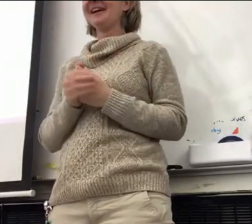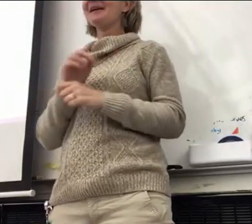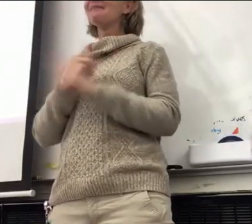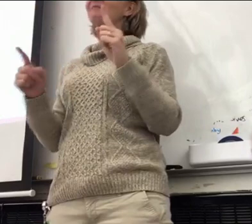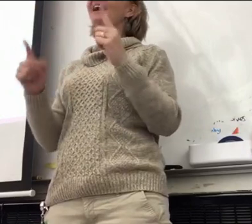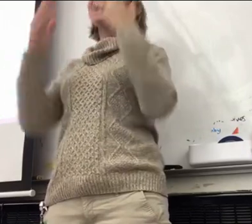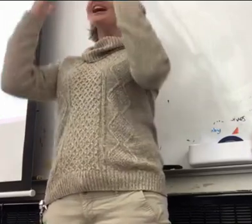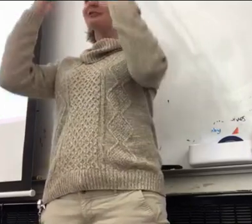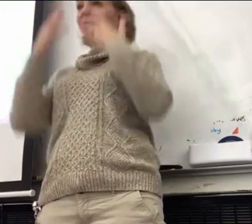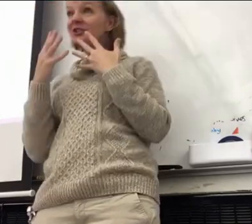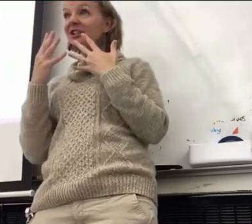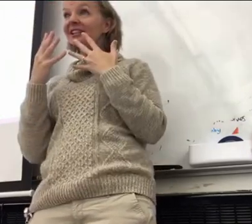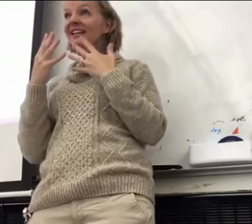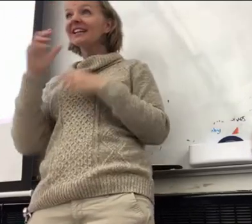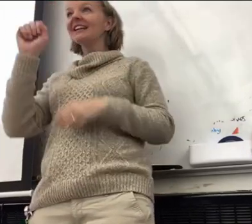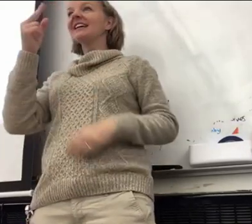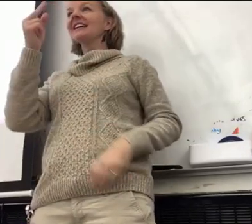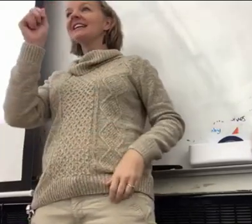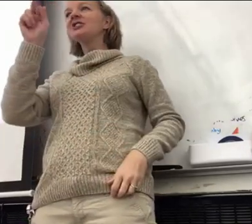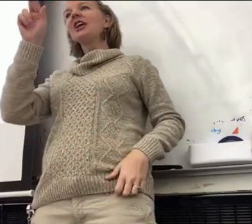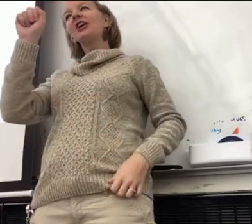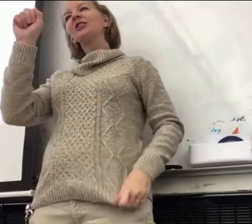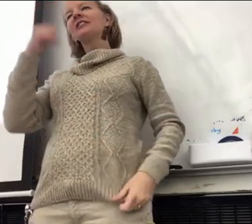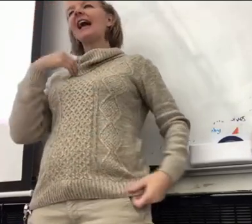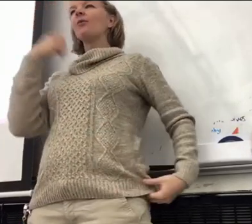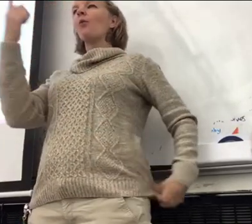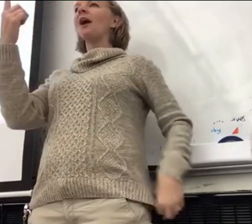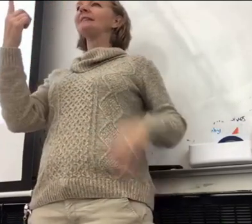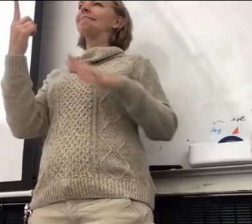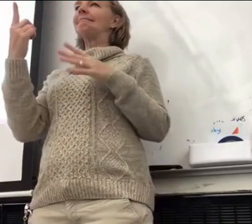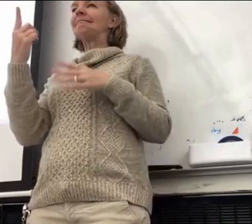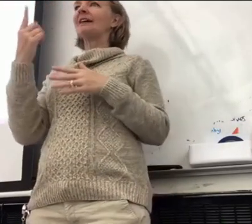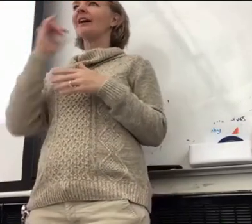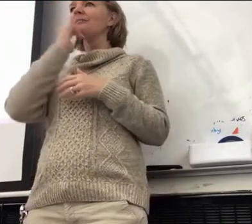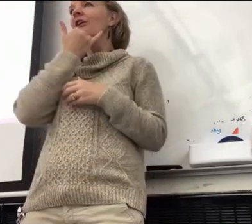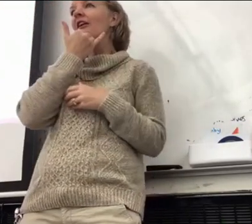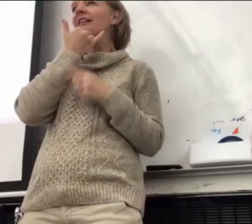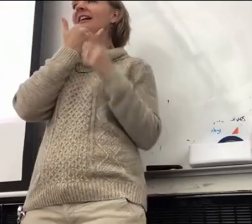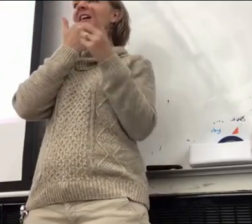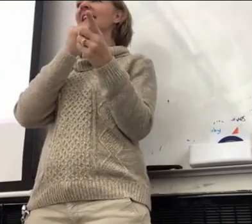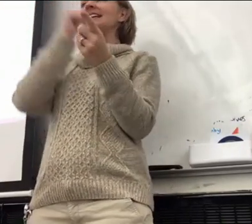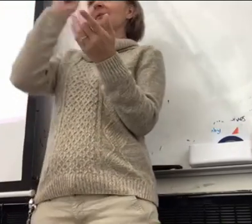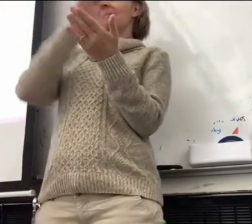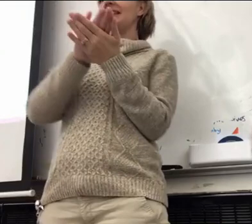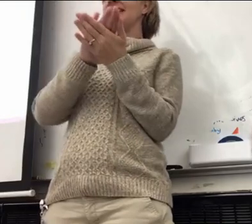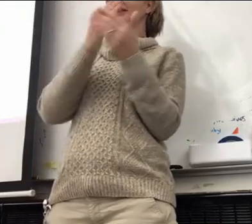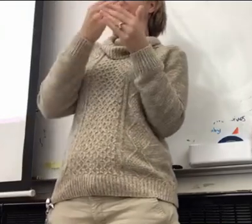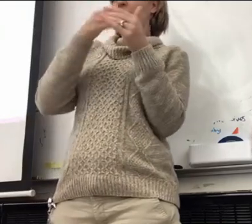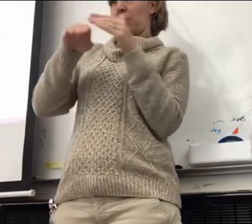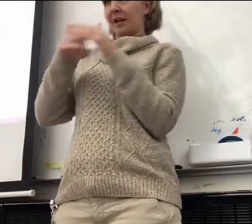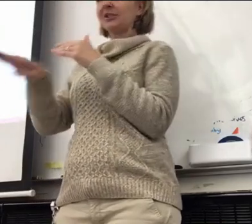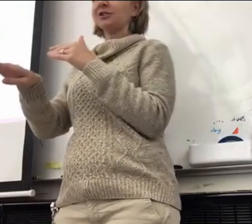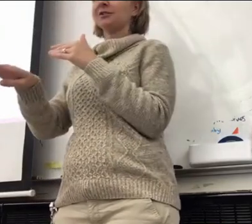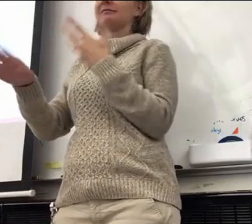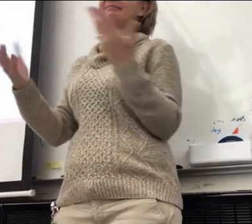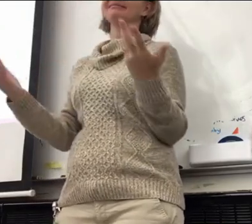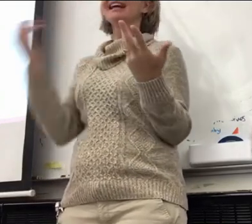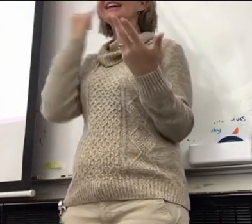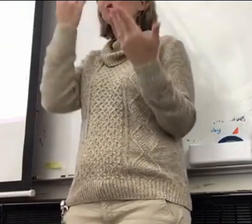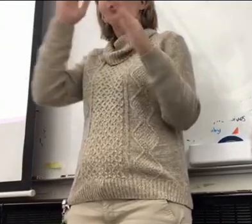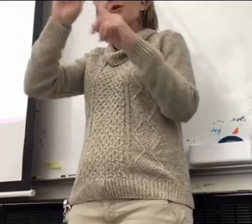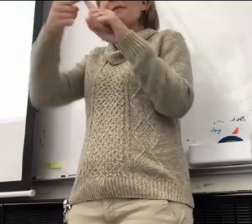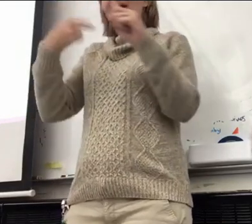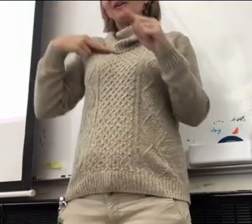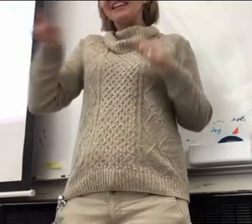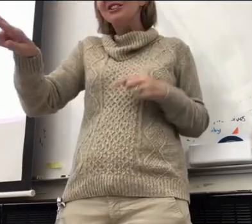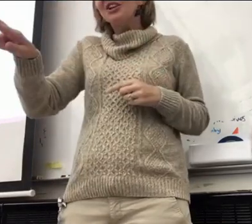Unfortunately, though, the Shakers did have one extremely fatal flaw, and that's that they did not believe in procreation. If you don't know about